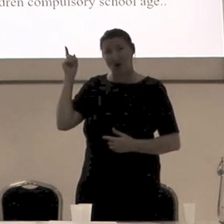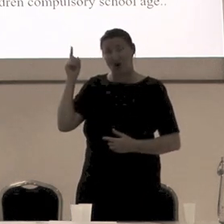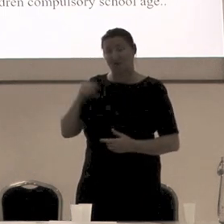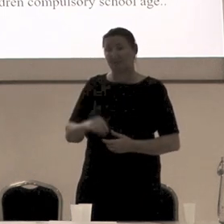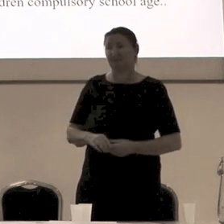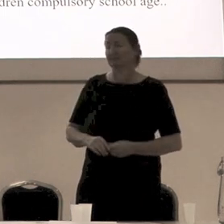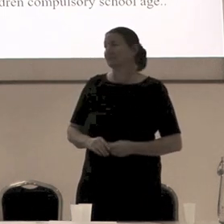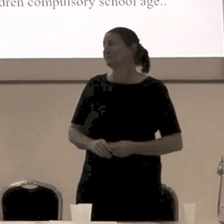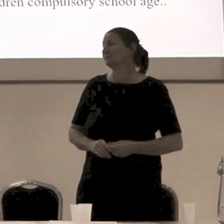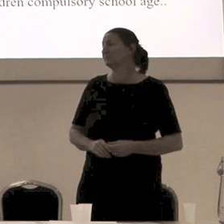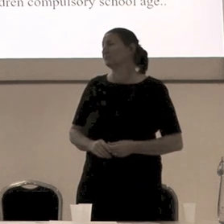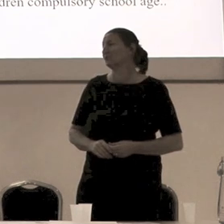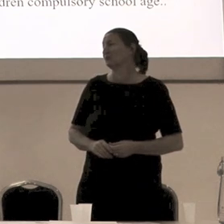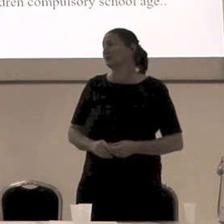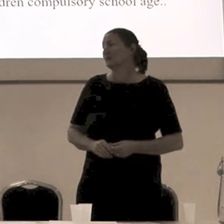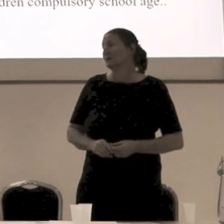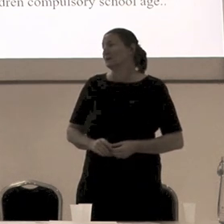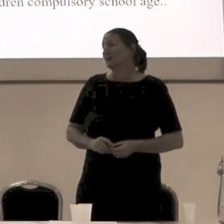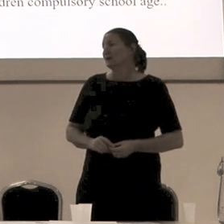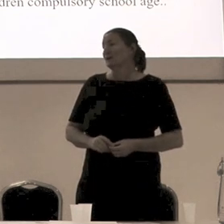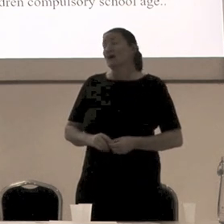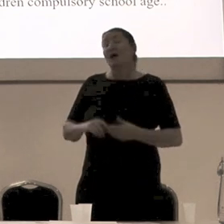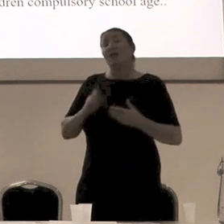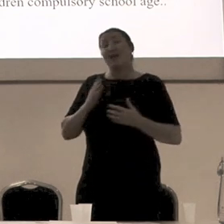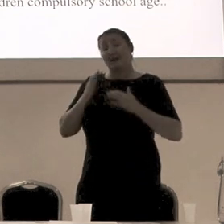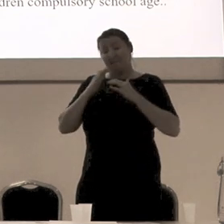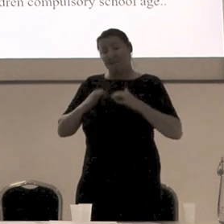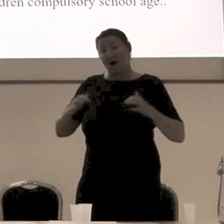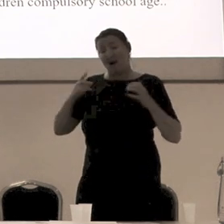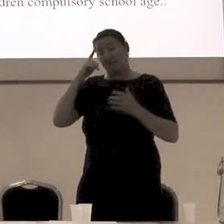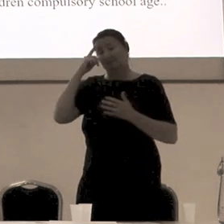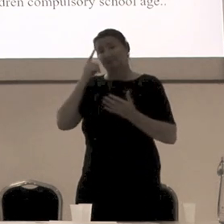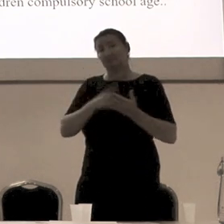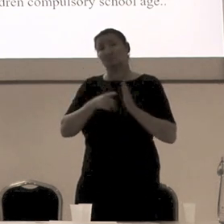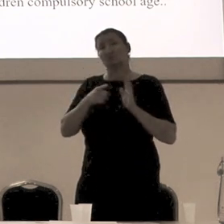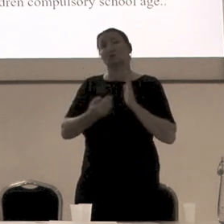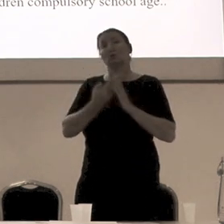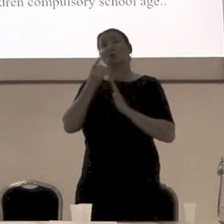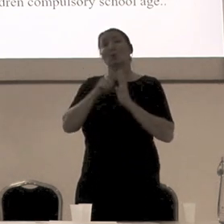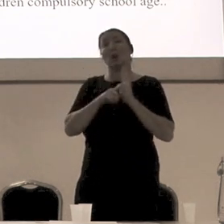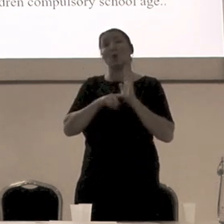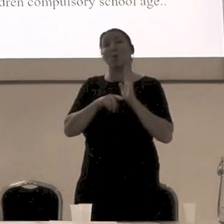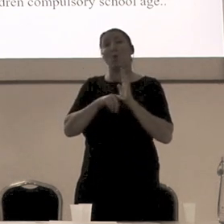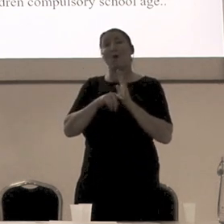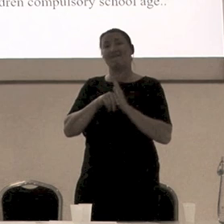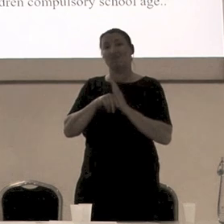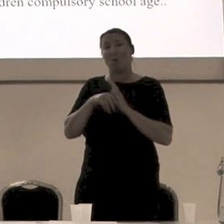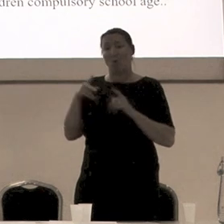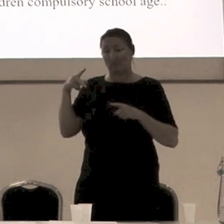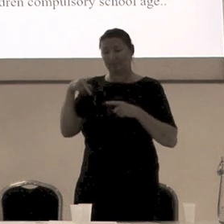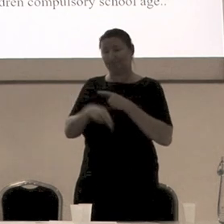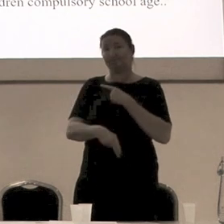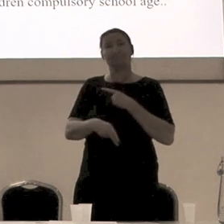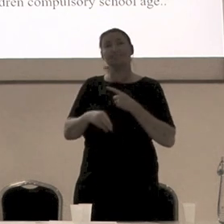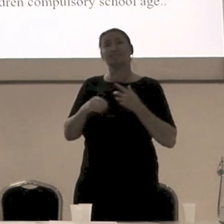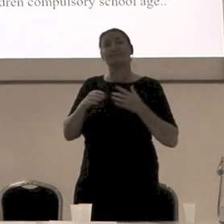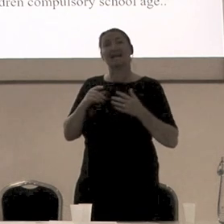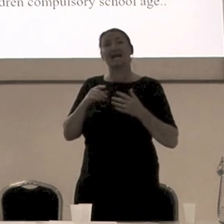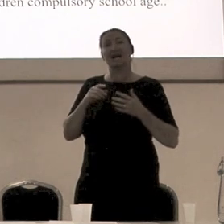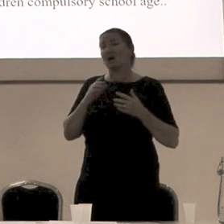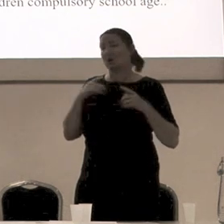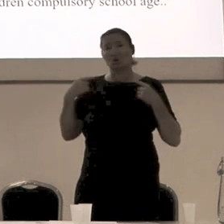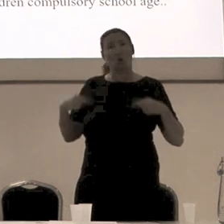first of all a motion that went to Parliament for sterilisation of all of these people. That was defeated by